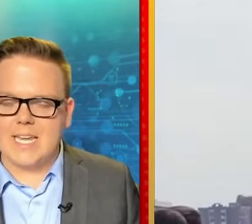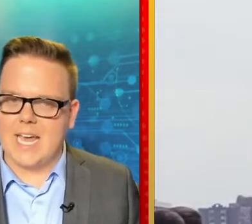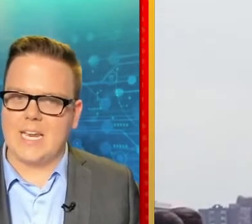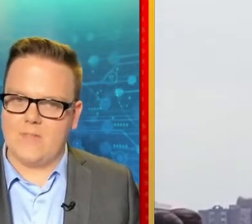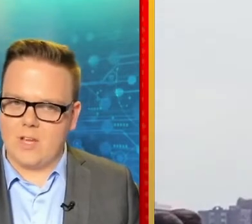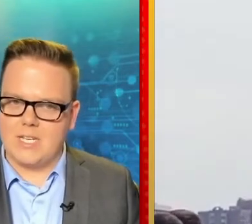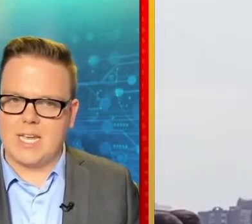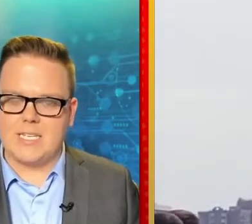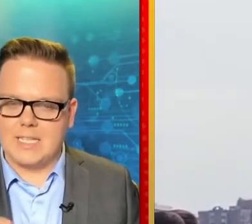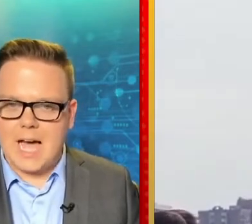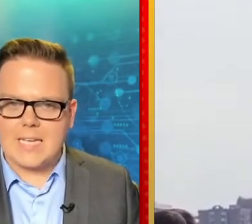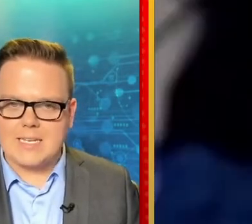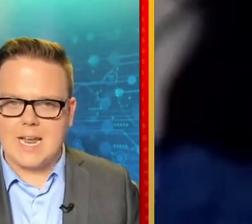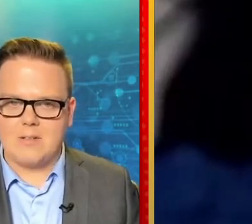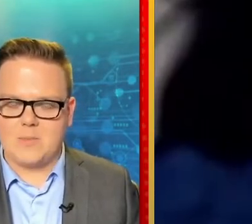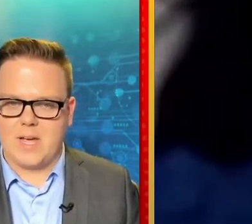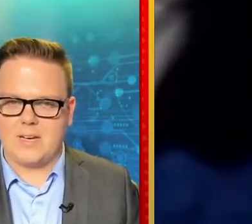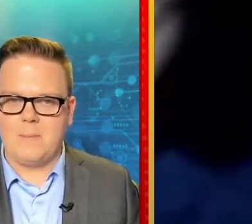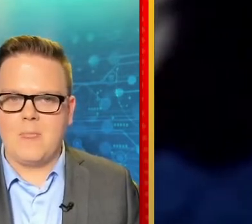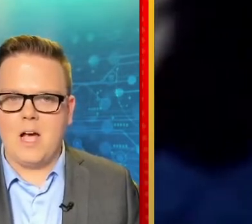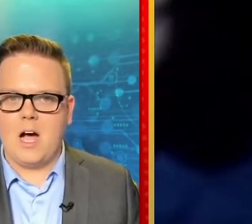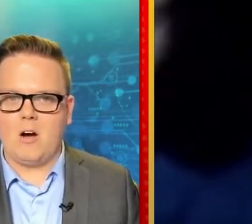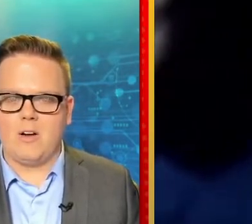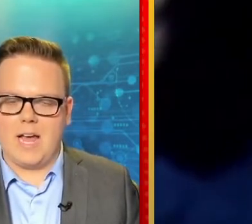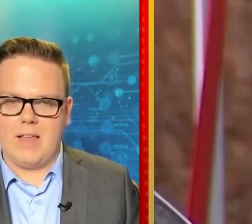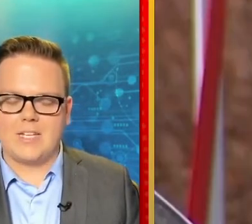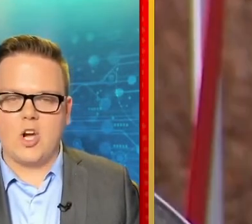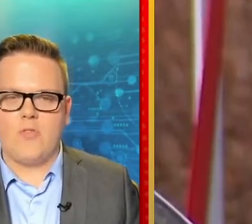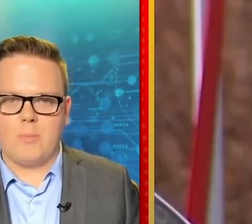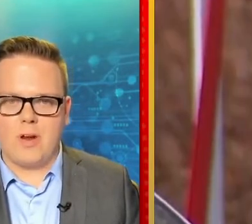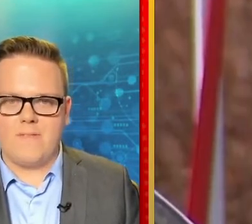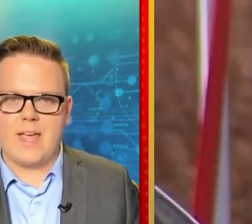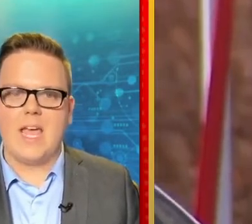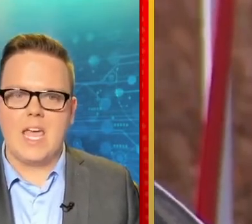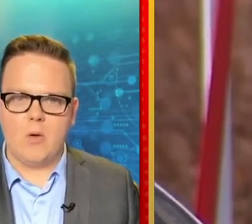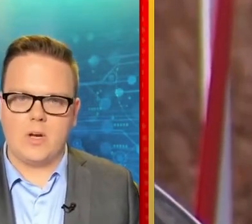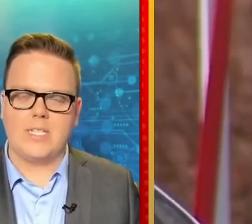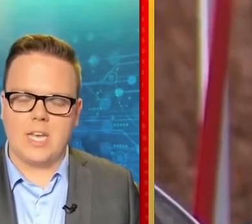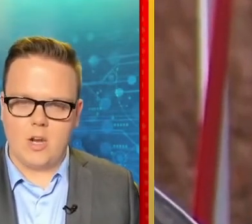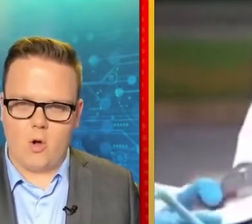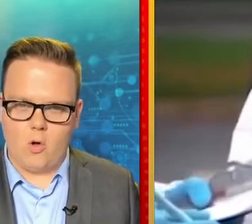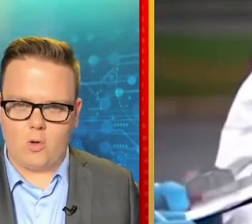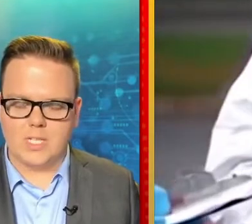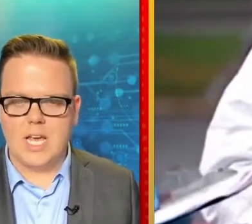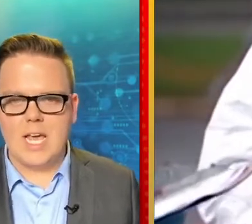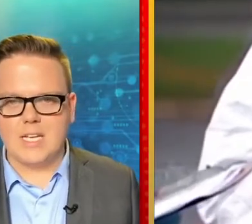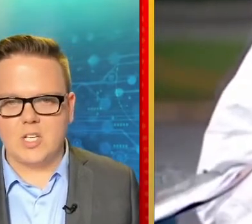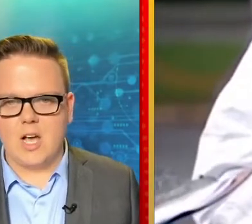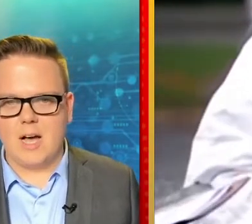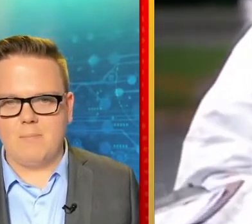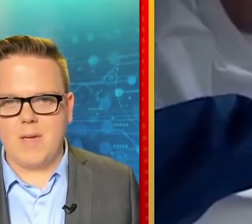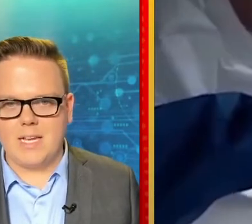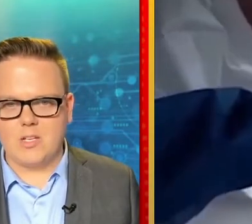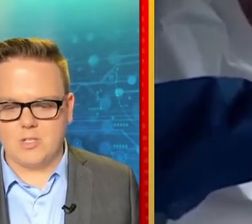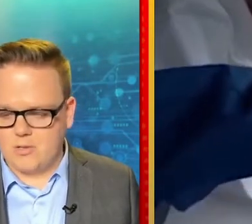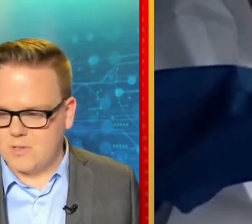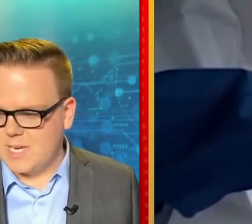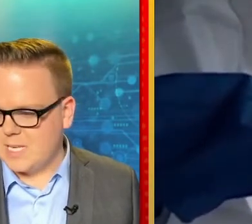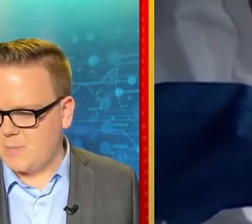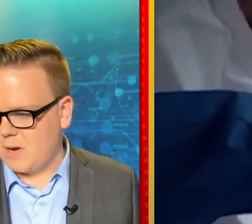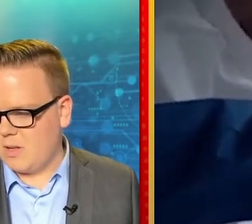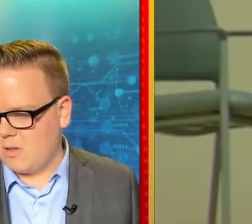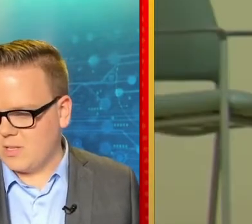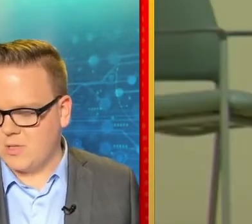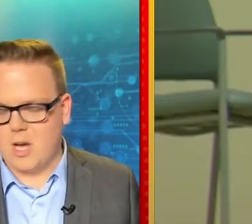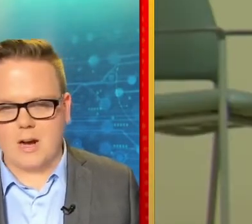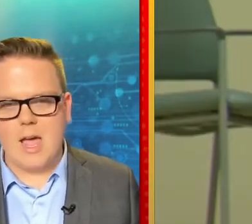COVID-19. Again, even though today's his last announcement or last COVID briefing, he will continue to hold his meetings on Tuesdays,